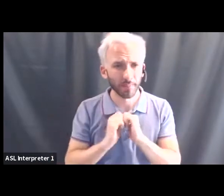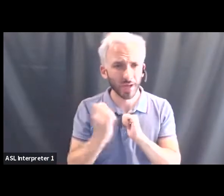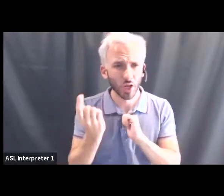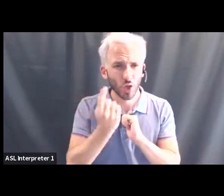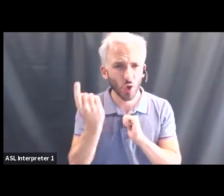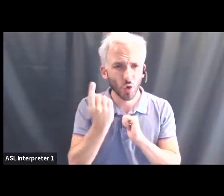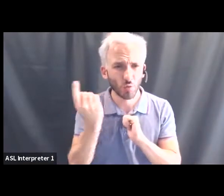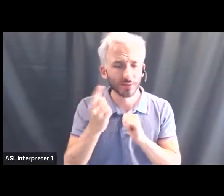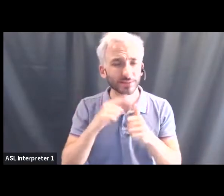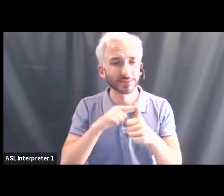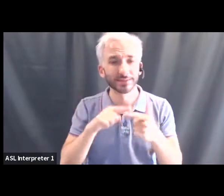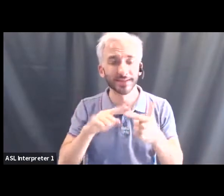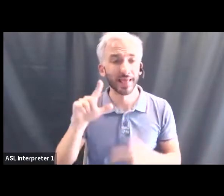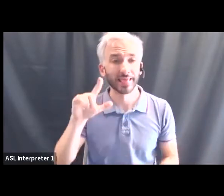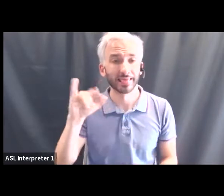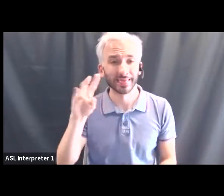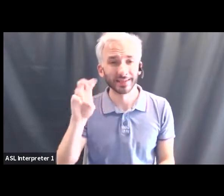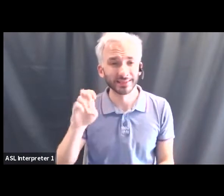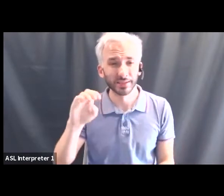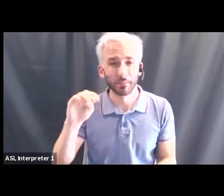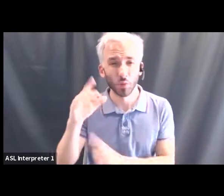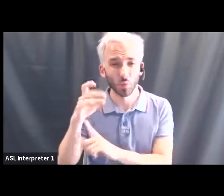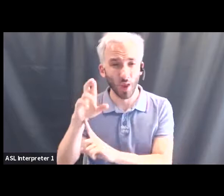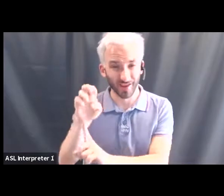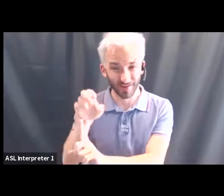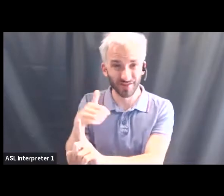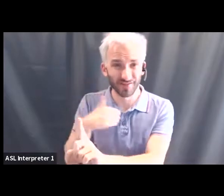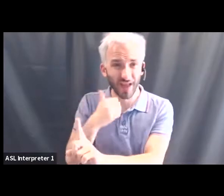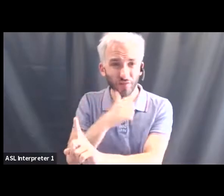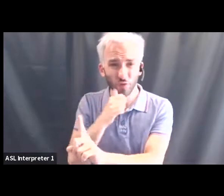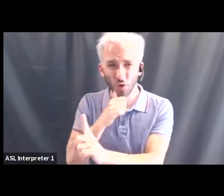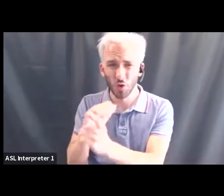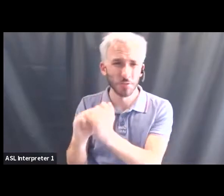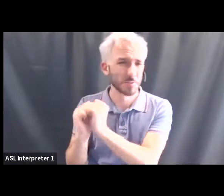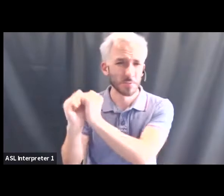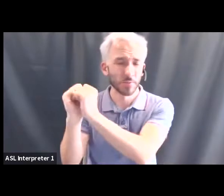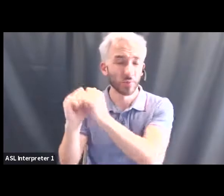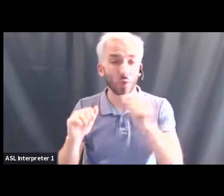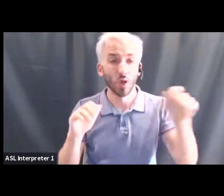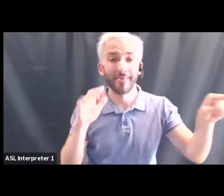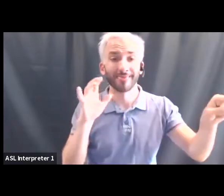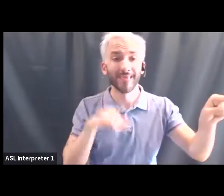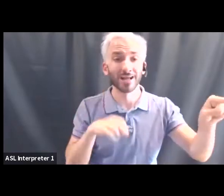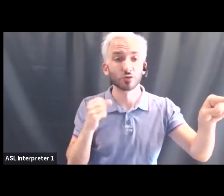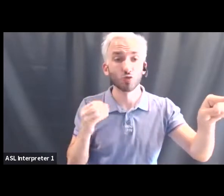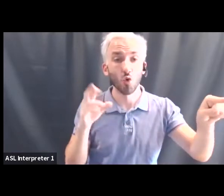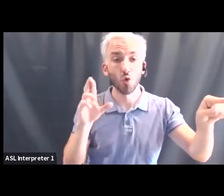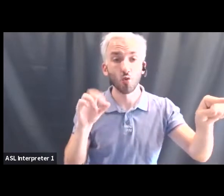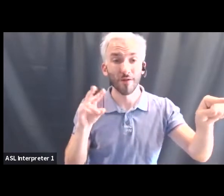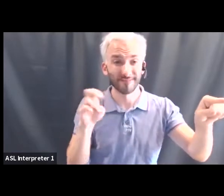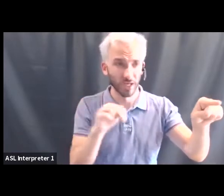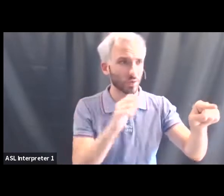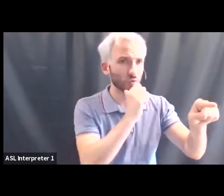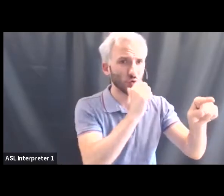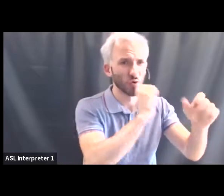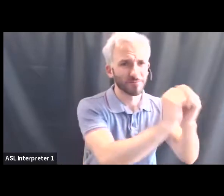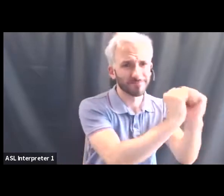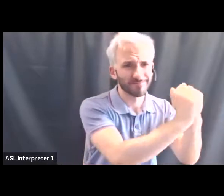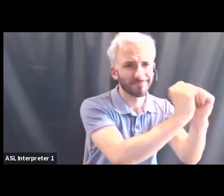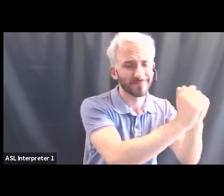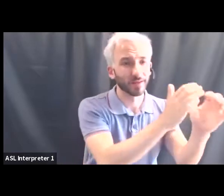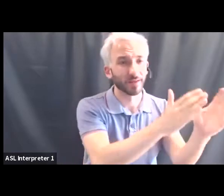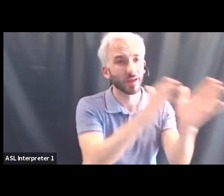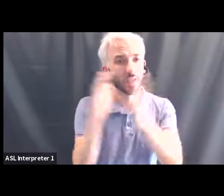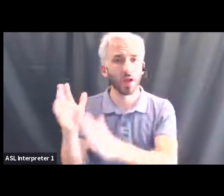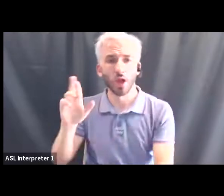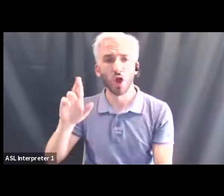McGuire. Raven's tormentors are always popular girls on That's So Raven. Regina George is an evil bitch who backstabs Katie to